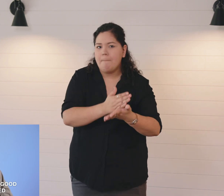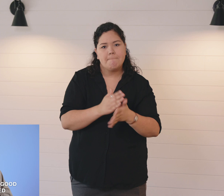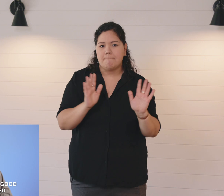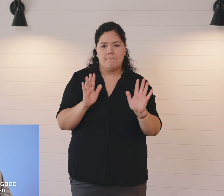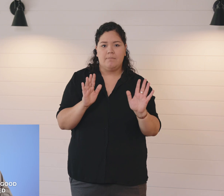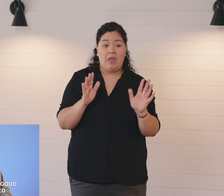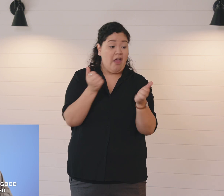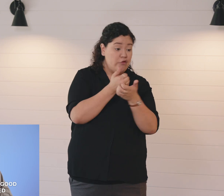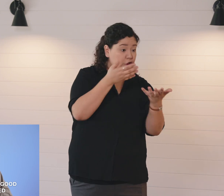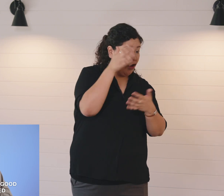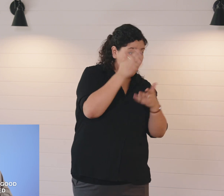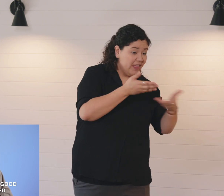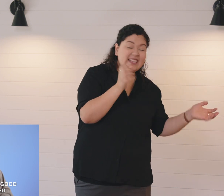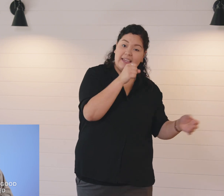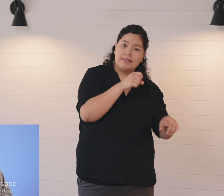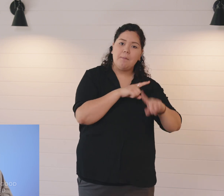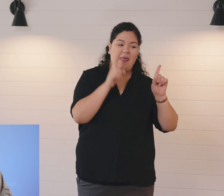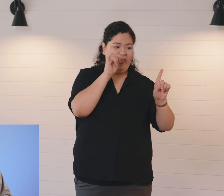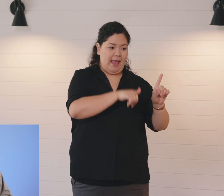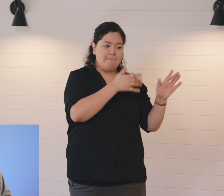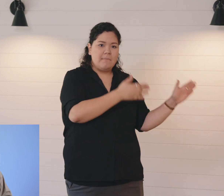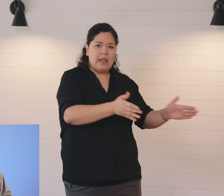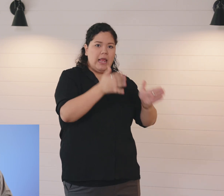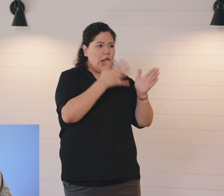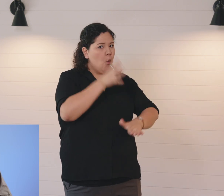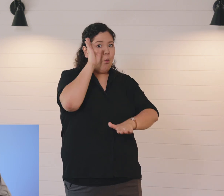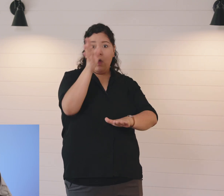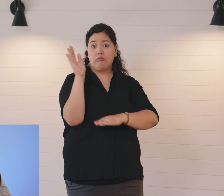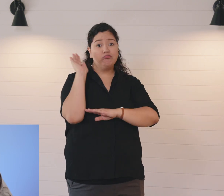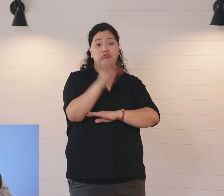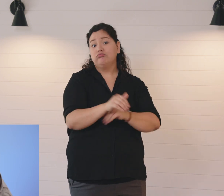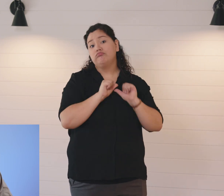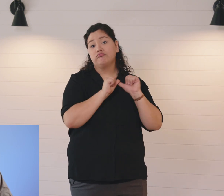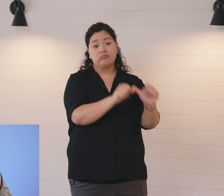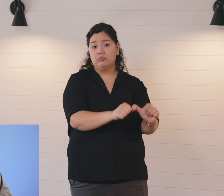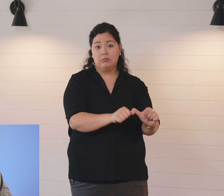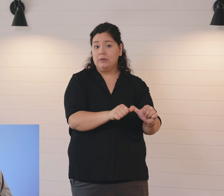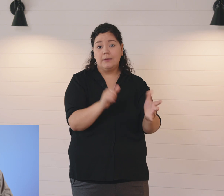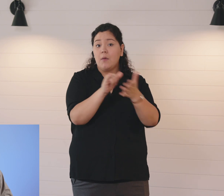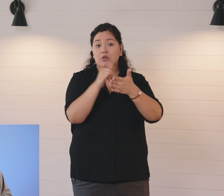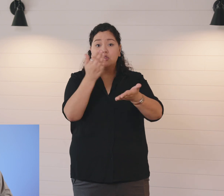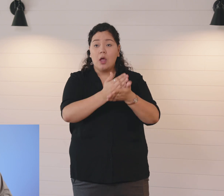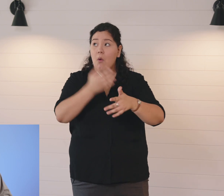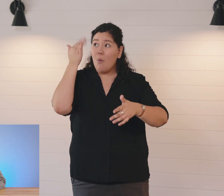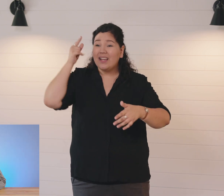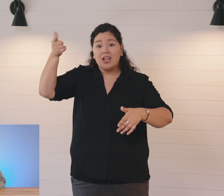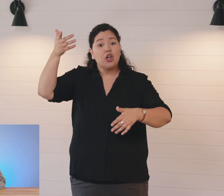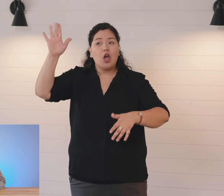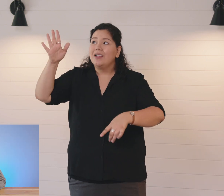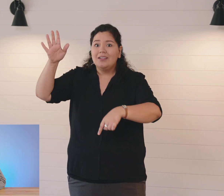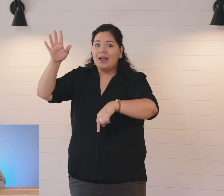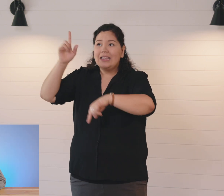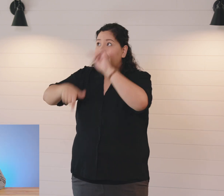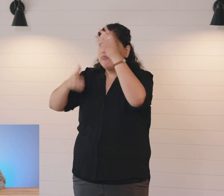everything's a God thing and it's working for our good. Those plans cannot be stopped because the God who made them cannot